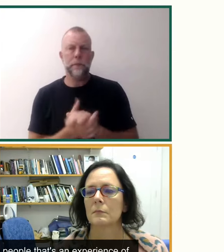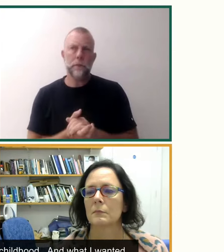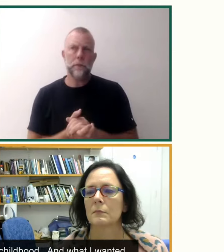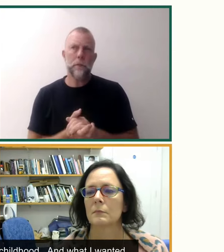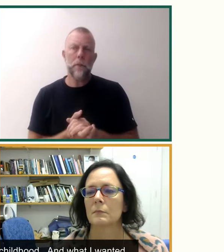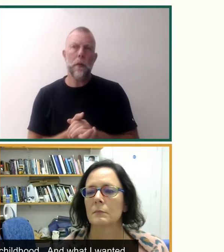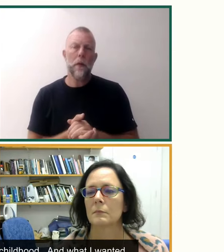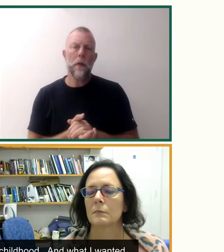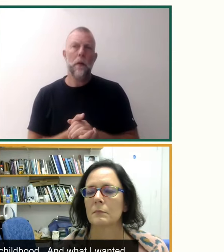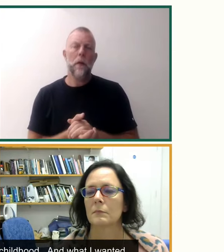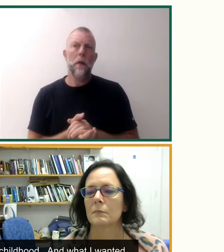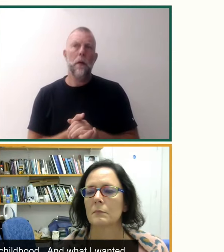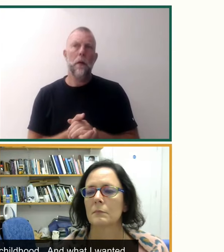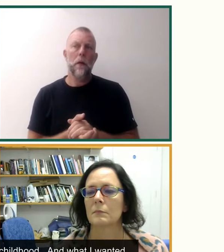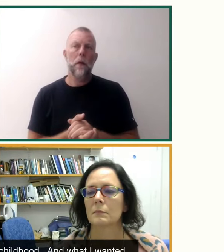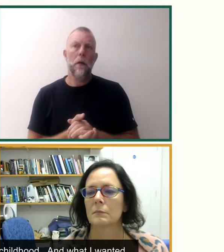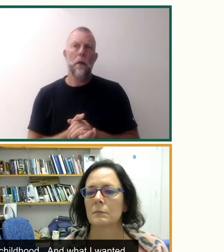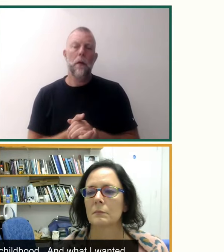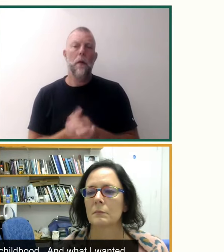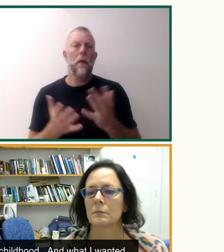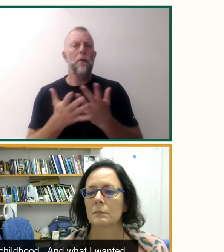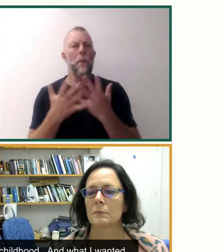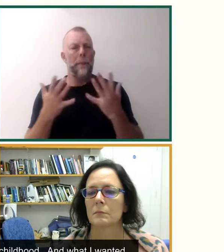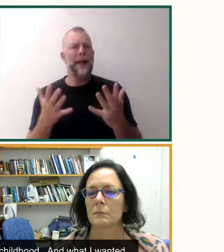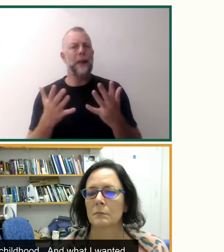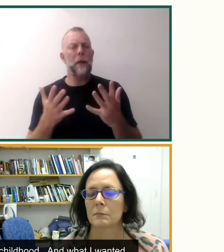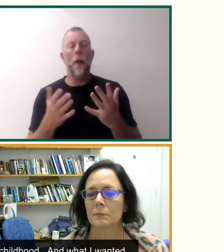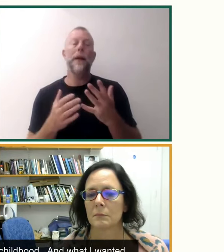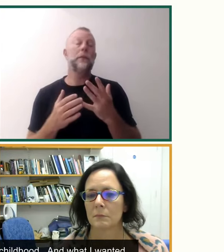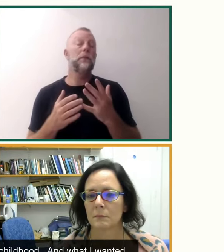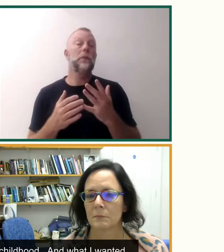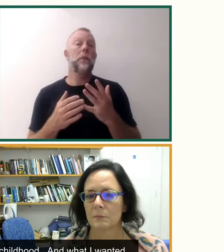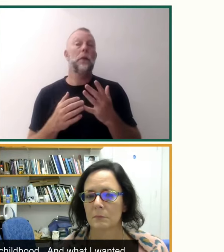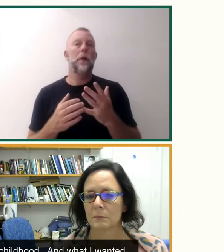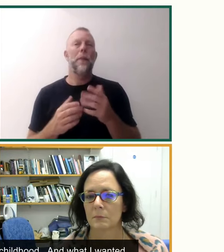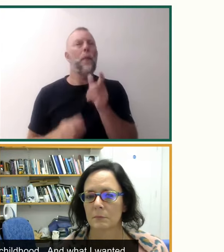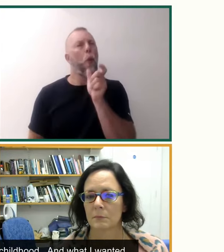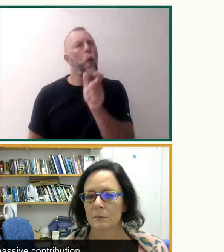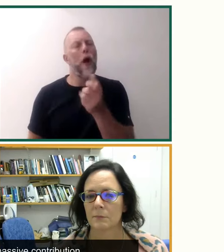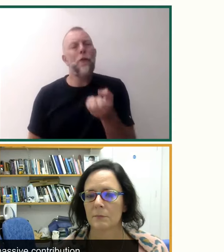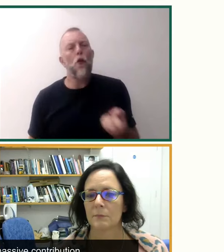the massive contribution, I mean, contribution is the wrong word,